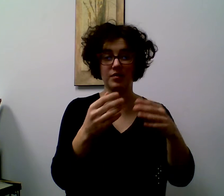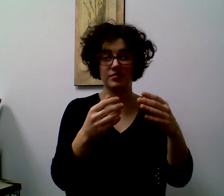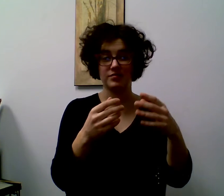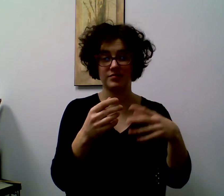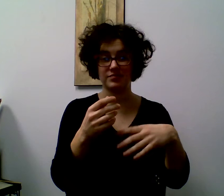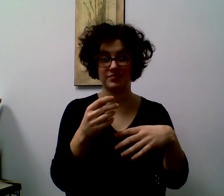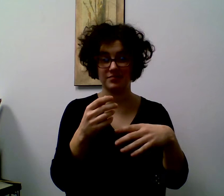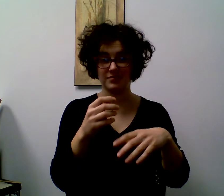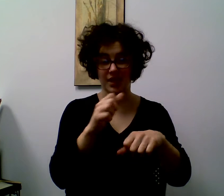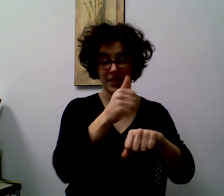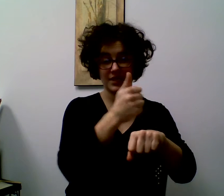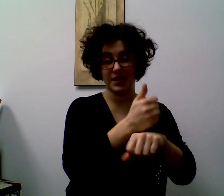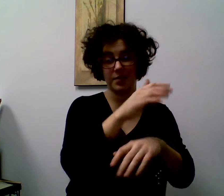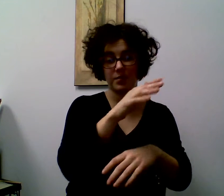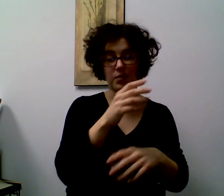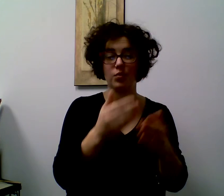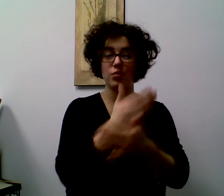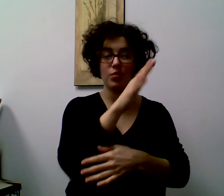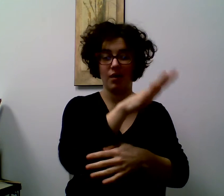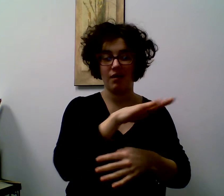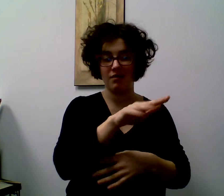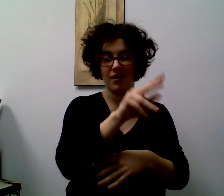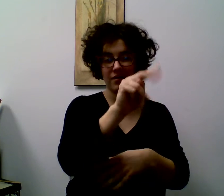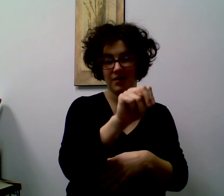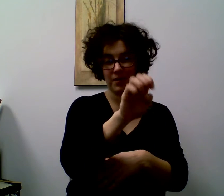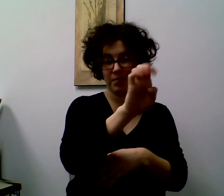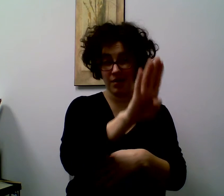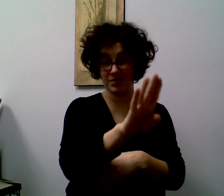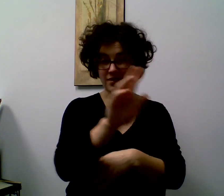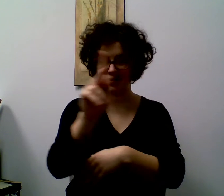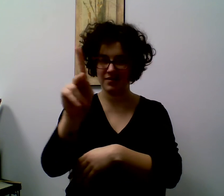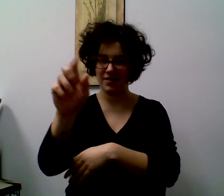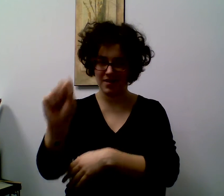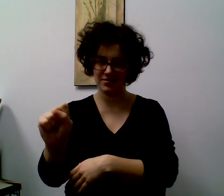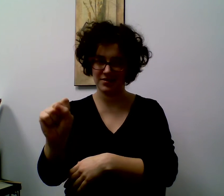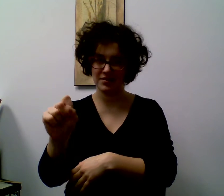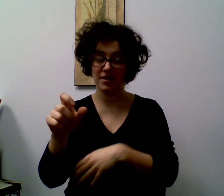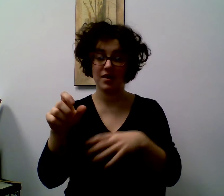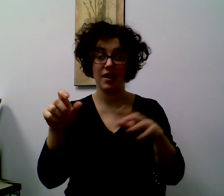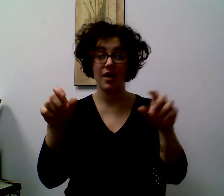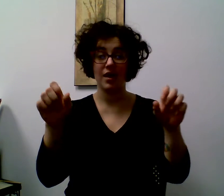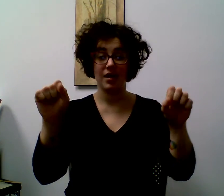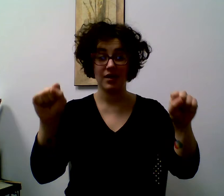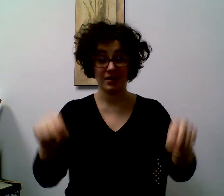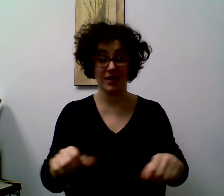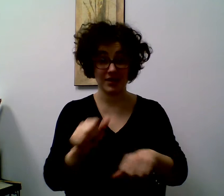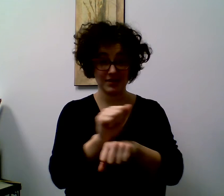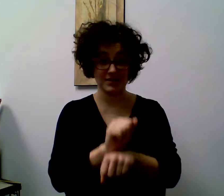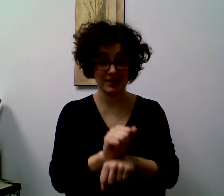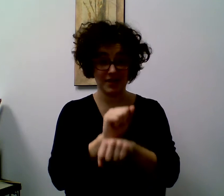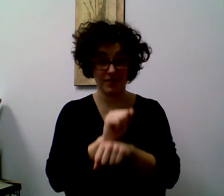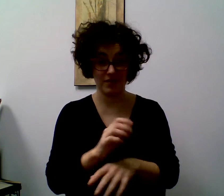the population voted to allow it. While Douglas and his Southern supporters tried to frame the bill as protecting the political rights of